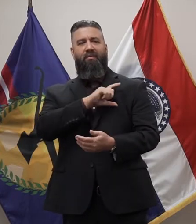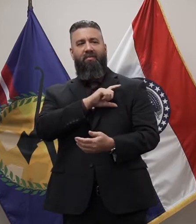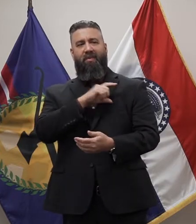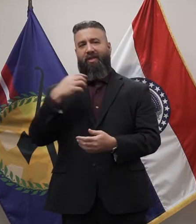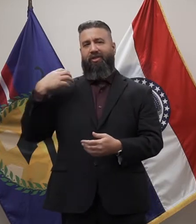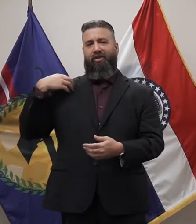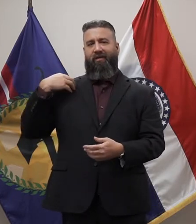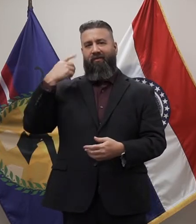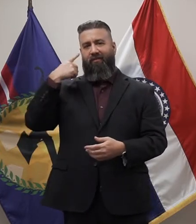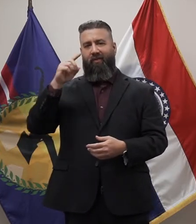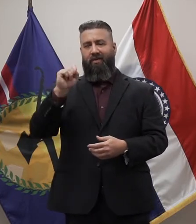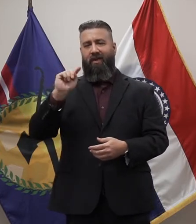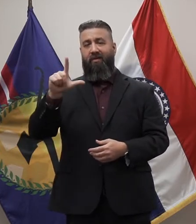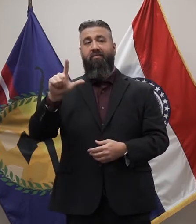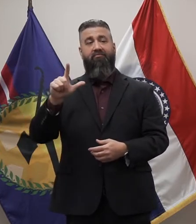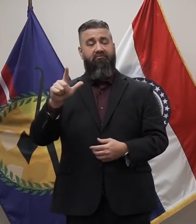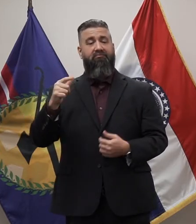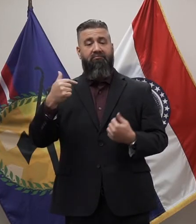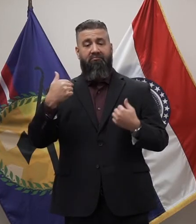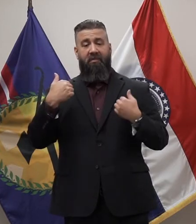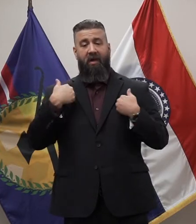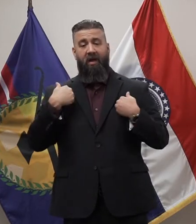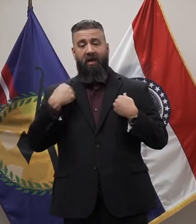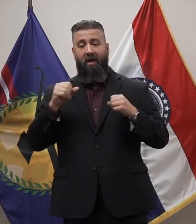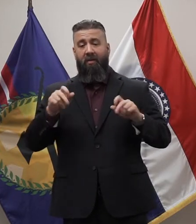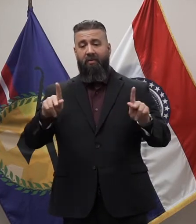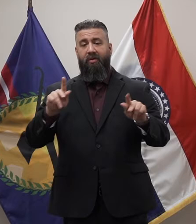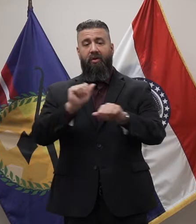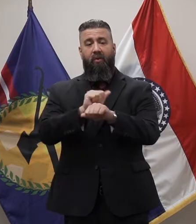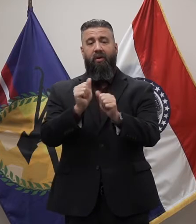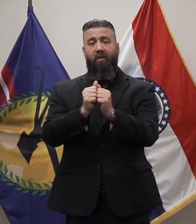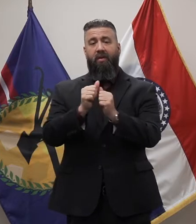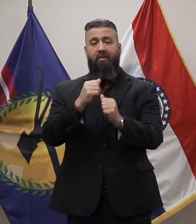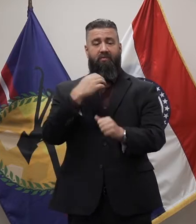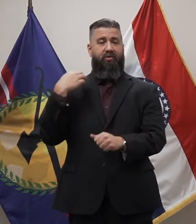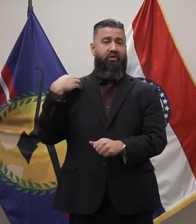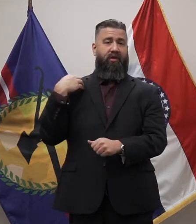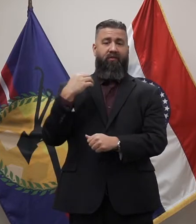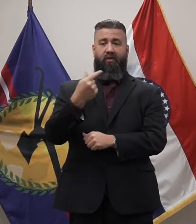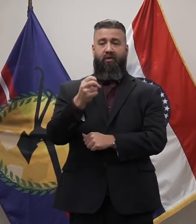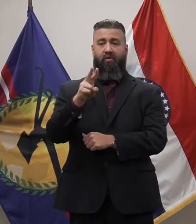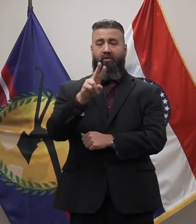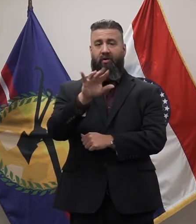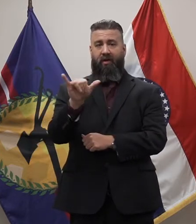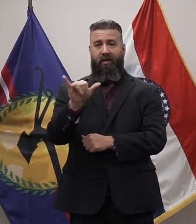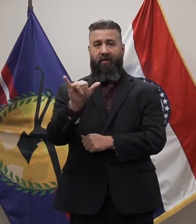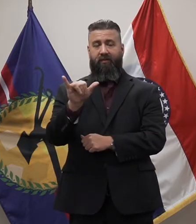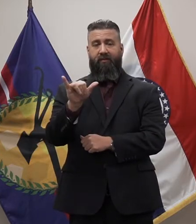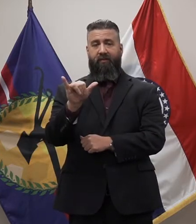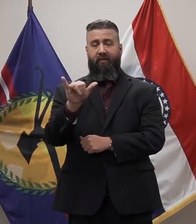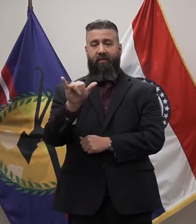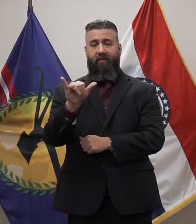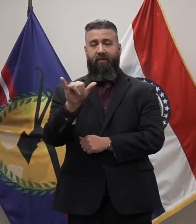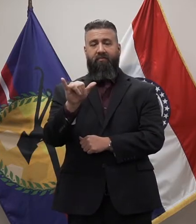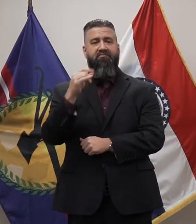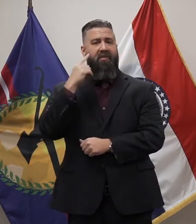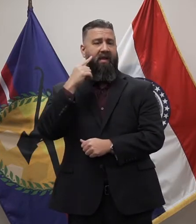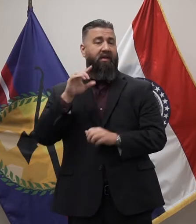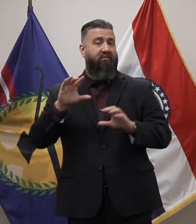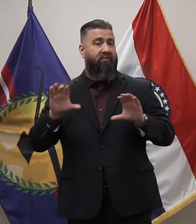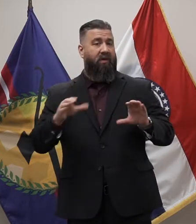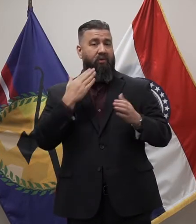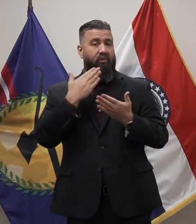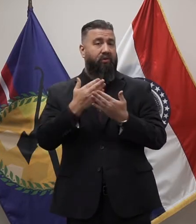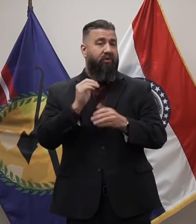new police chief. I've had the opportunity to work with Chief Gregory over the past 6 months while he's been interim chief. I think he's done a